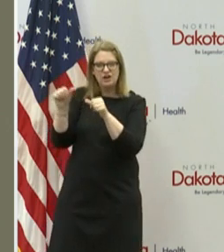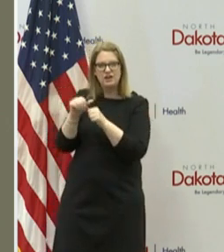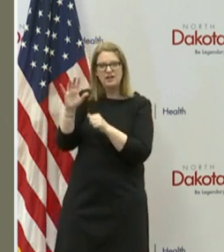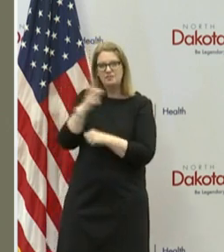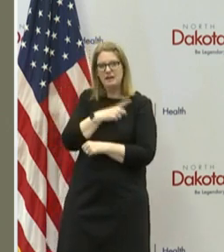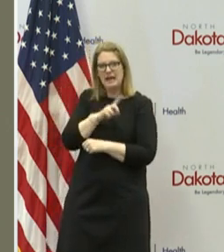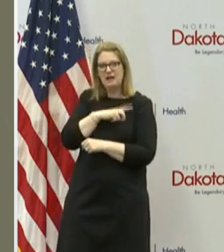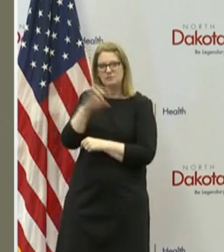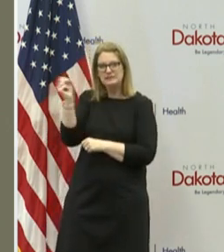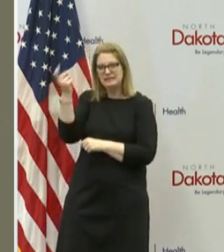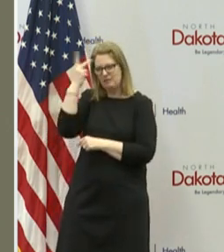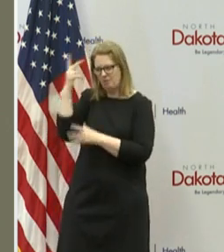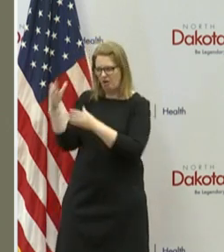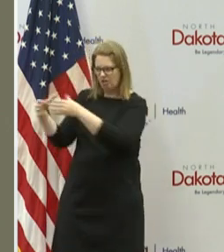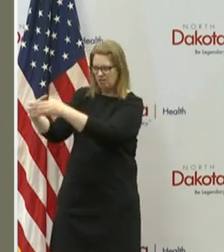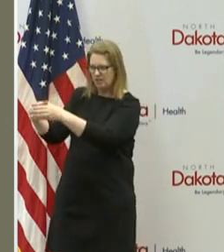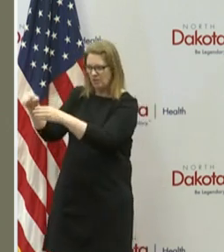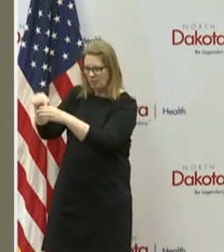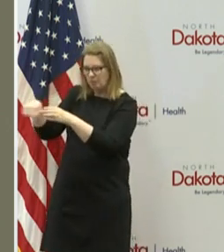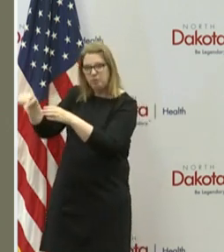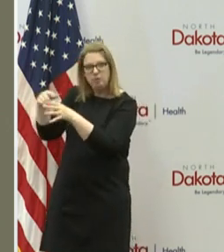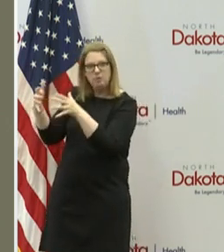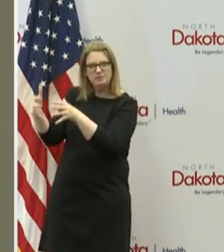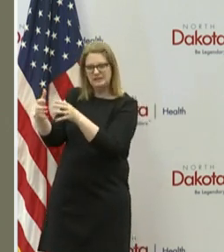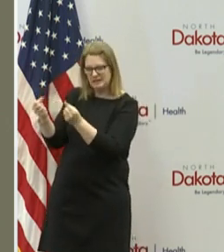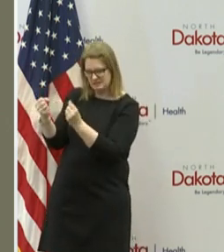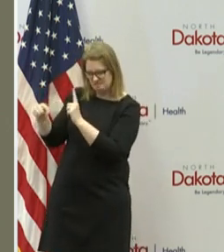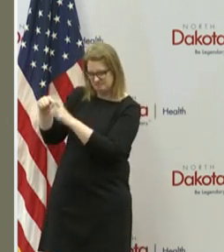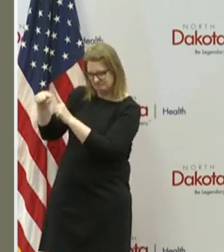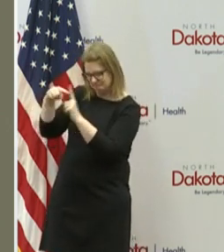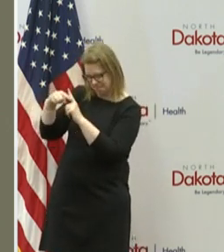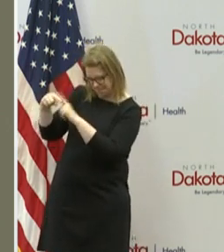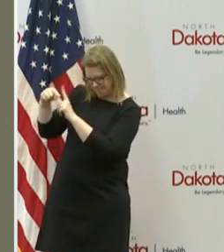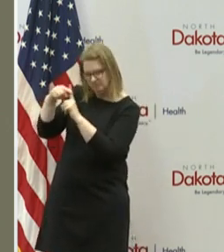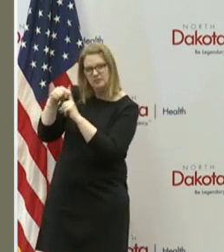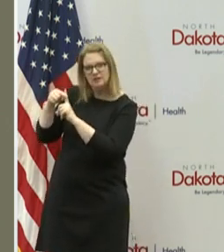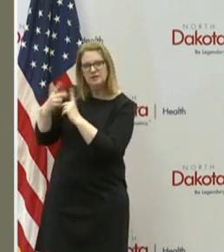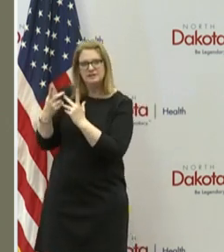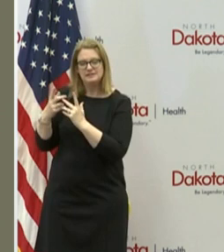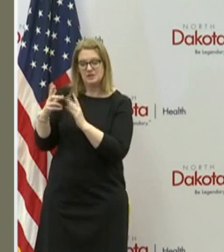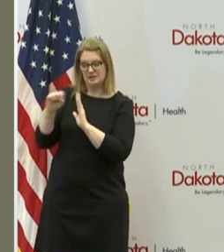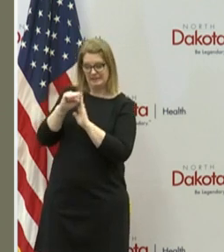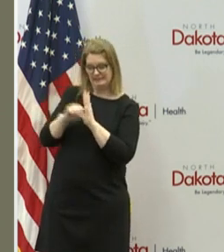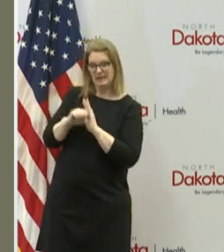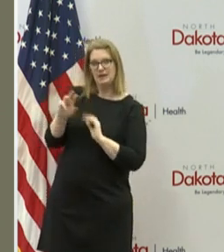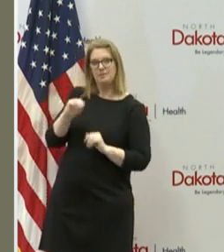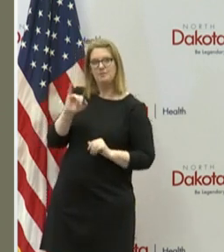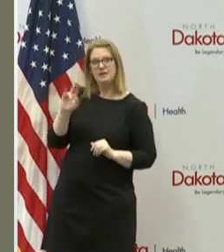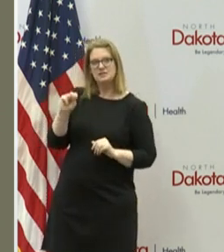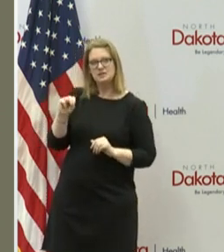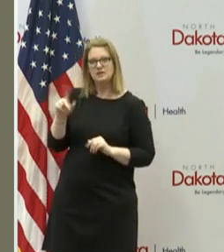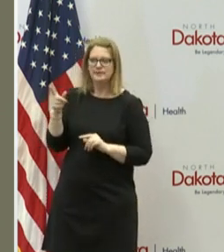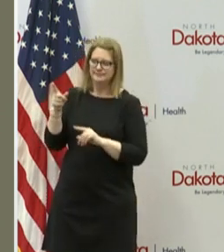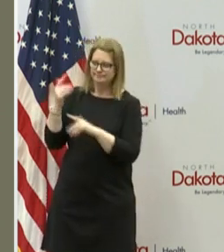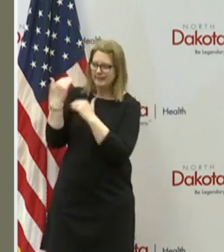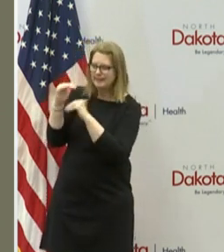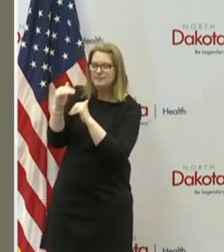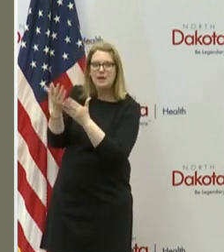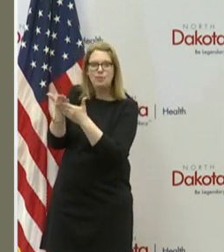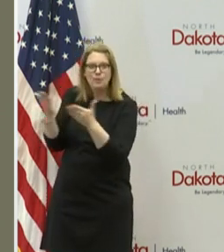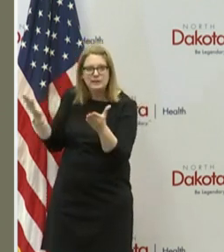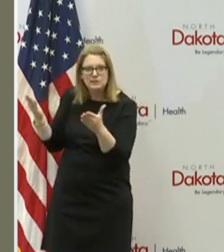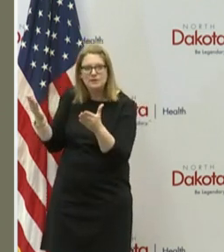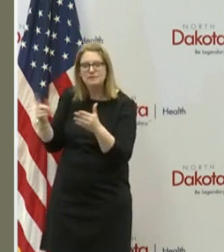Paul. And so know that the state of Minnesota, which has a like all states, got limited resources, I'm